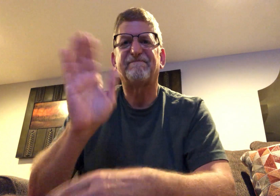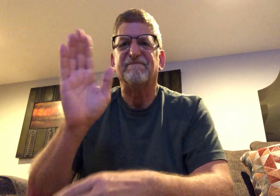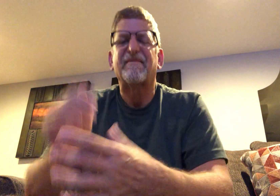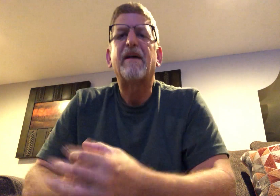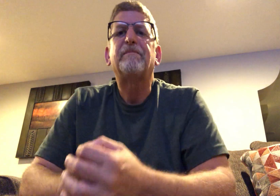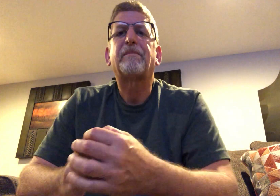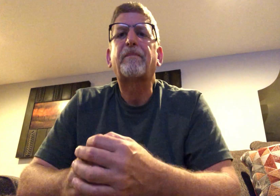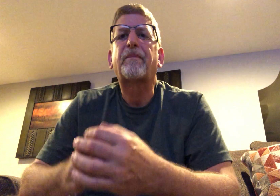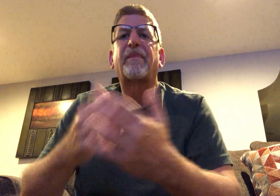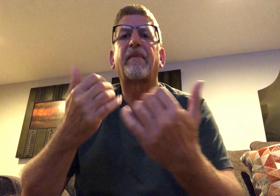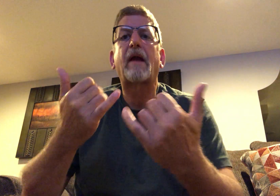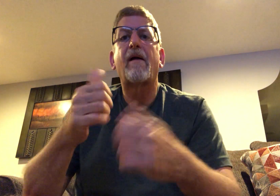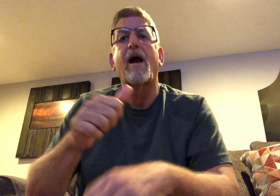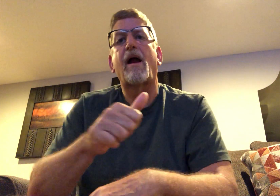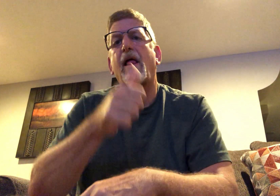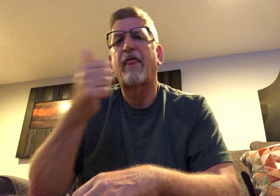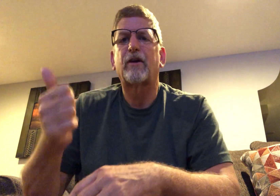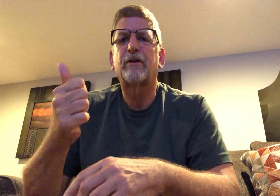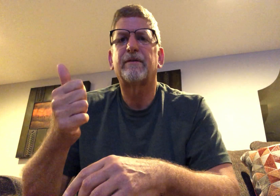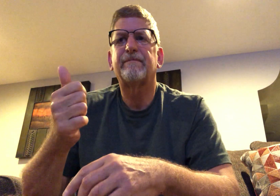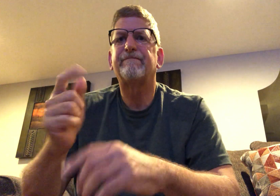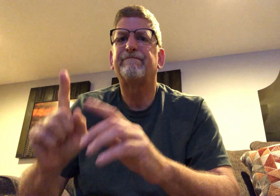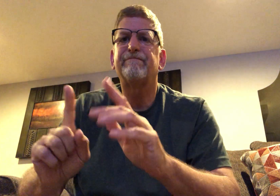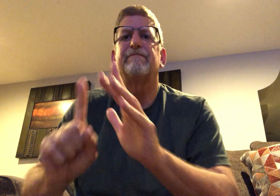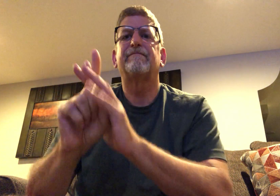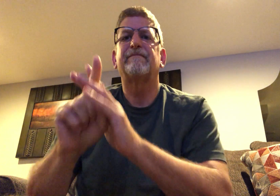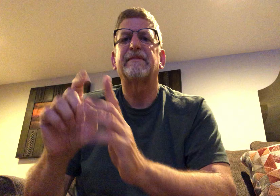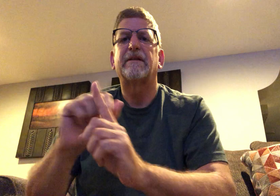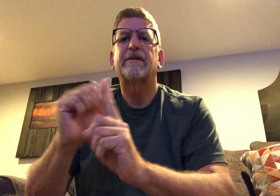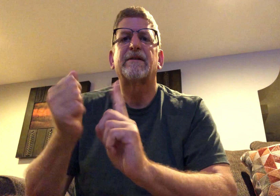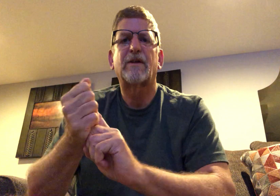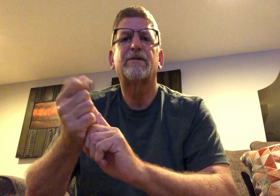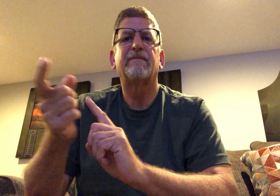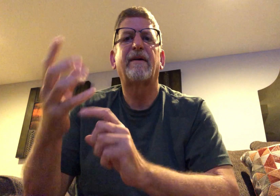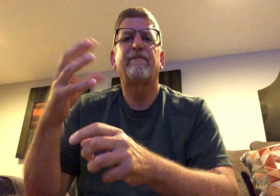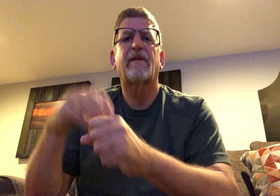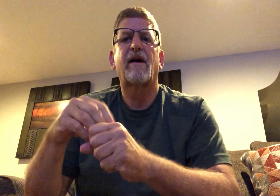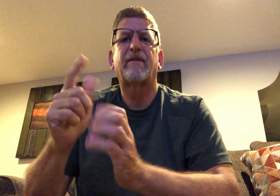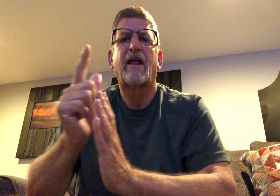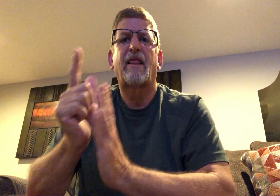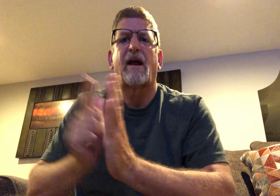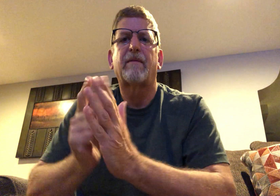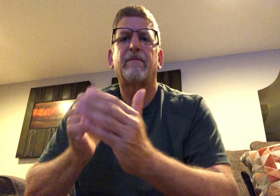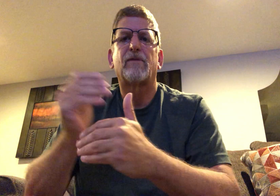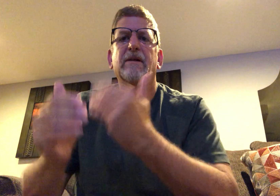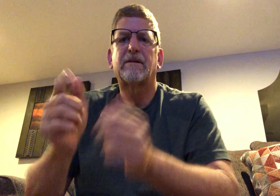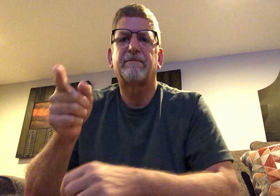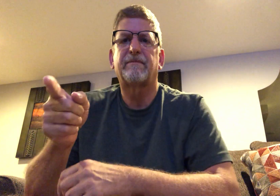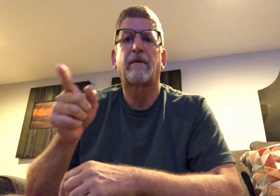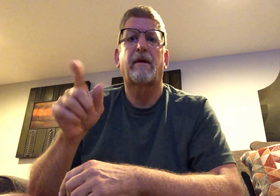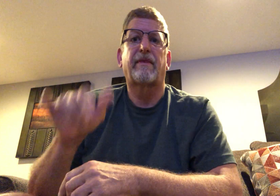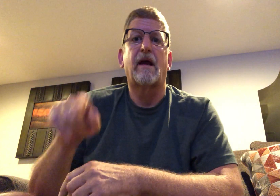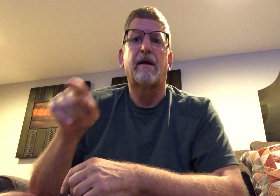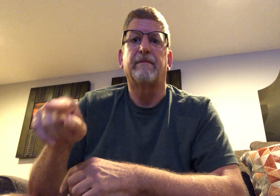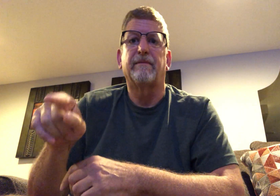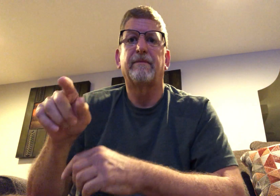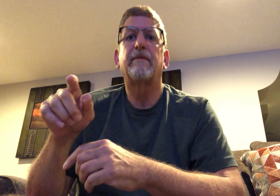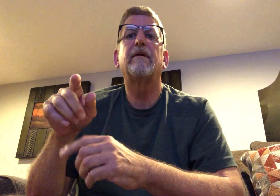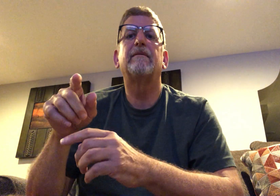shoot for 4. We'll get in a little something else in there if we can. His feelings about Dancing with the Stars. Typical fare. Yeah, all right. Chris, a lot to watch for, a